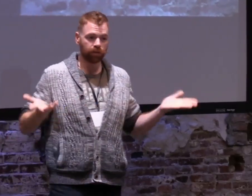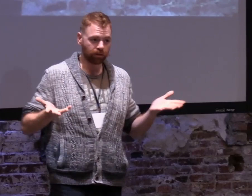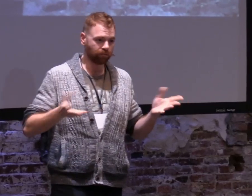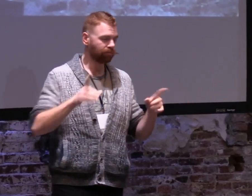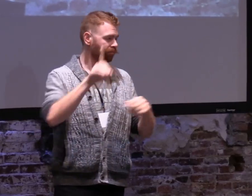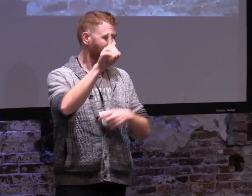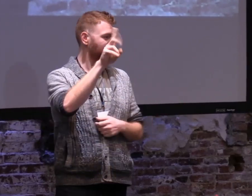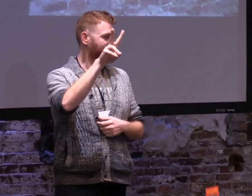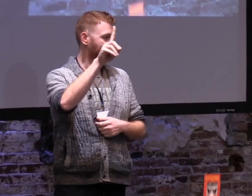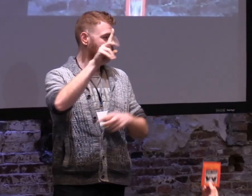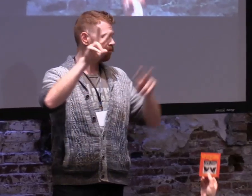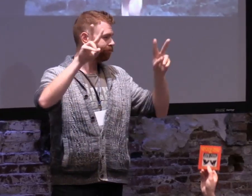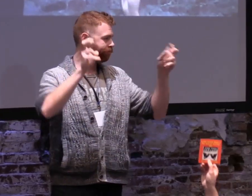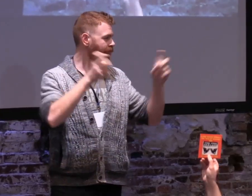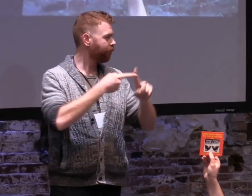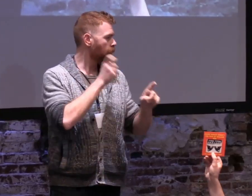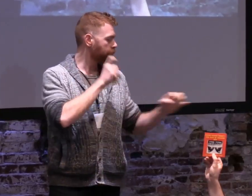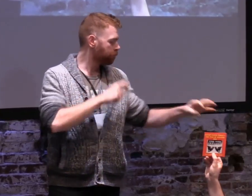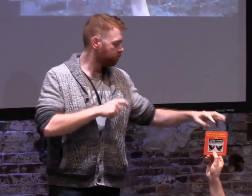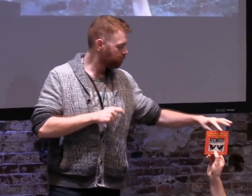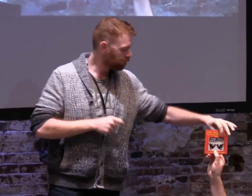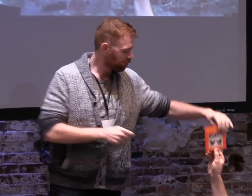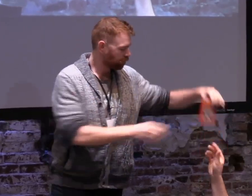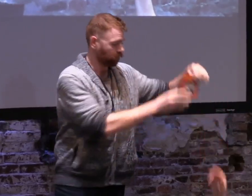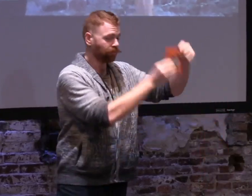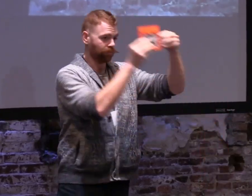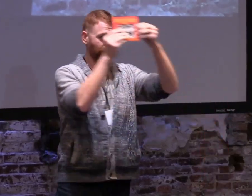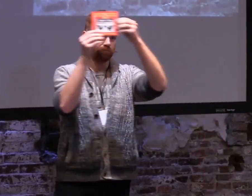production. My artifact is a DVD.